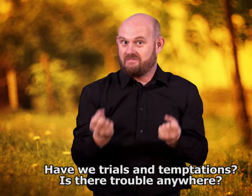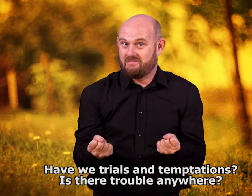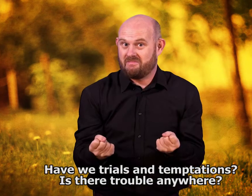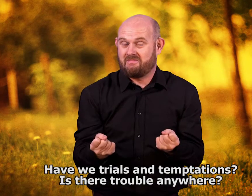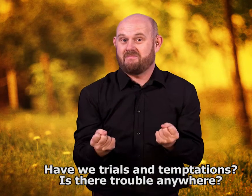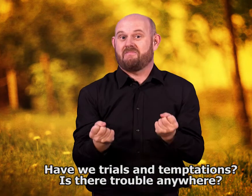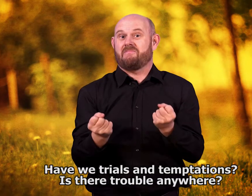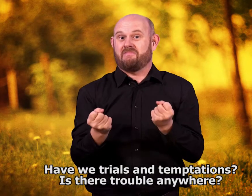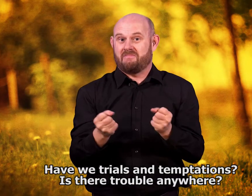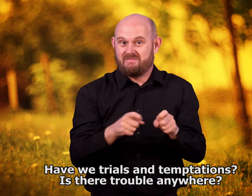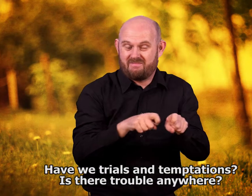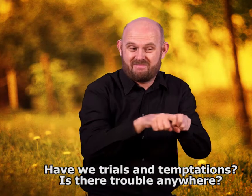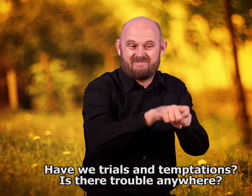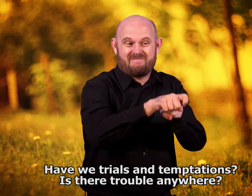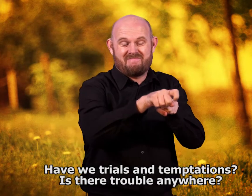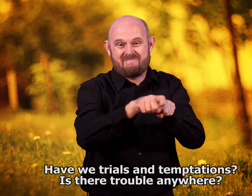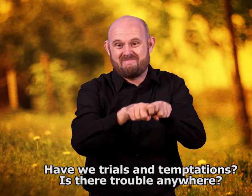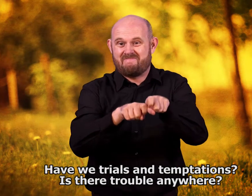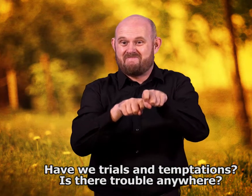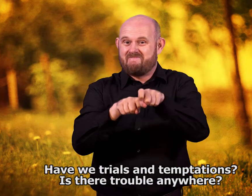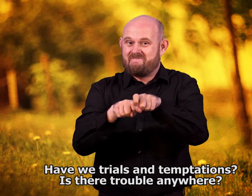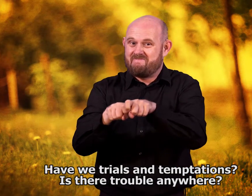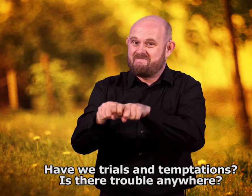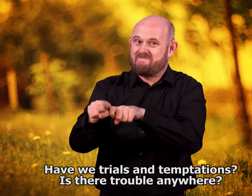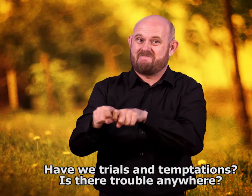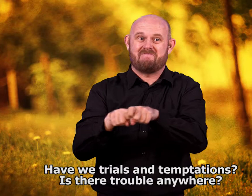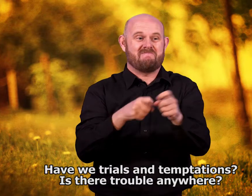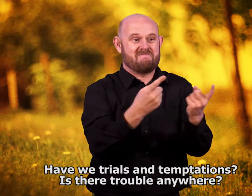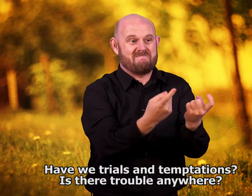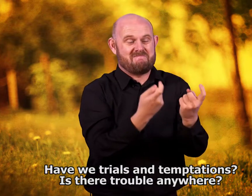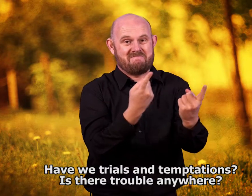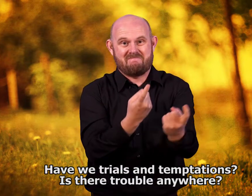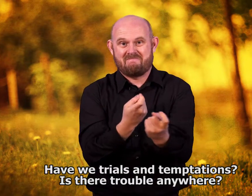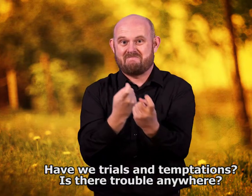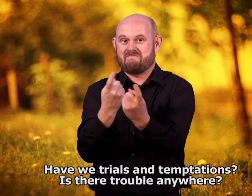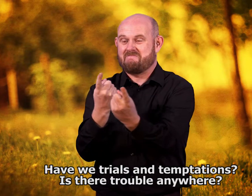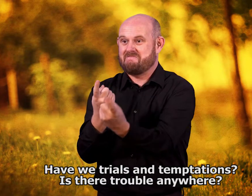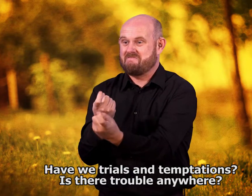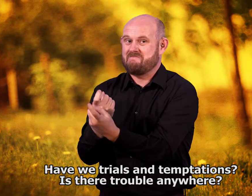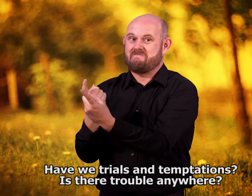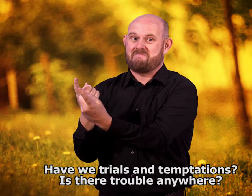Have we trials and temptations?